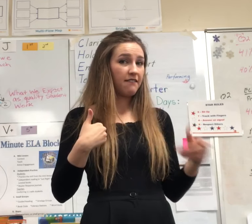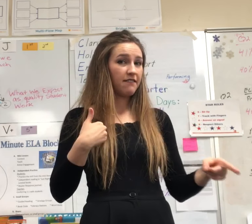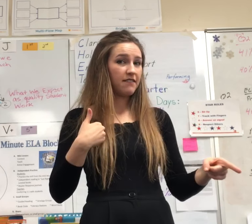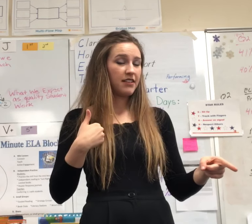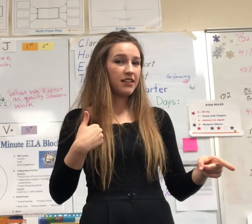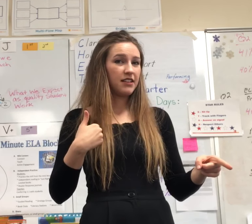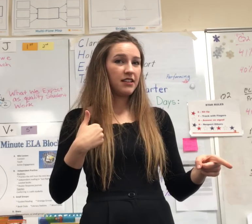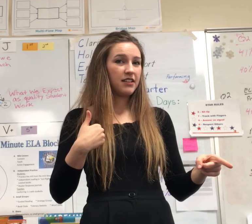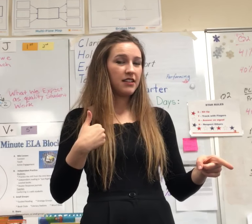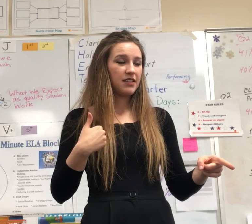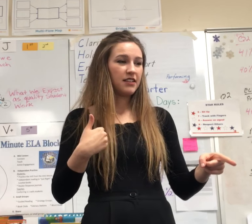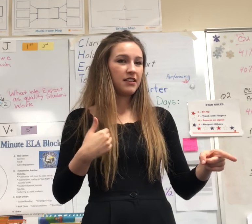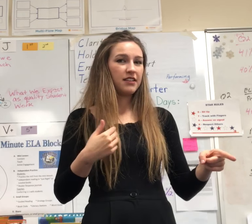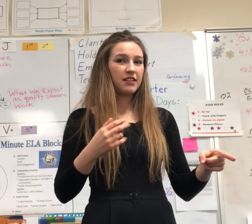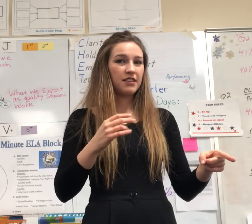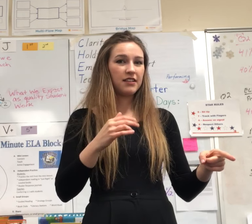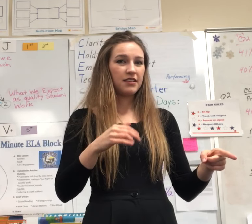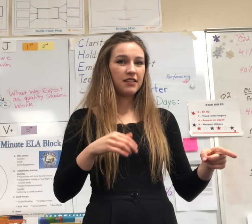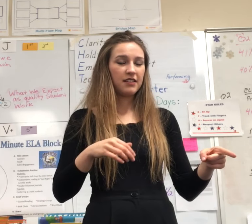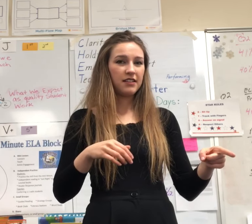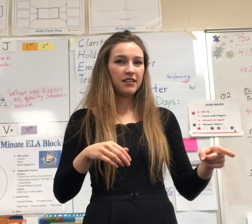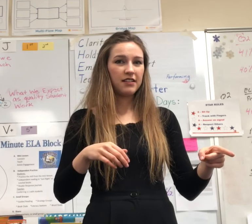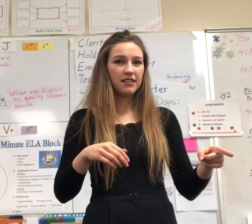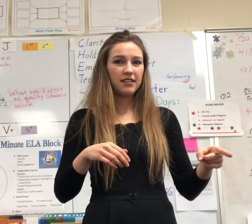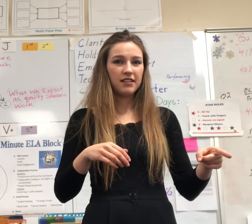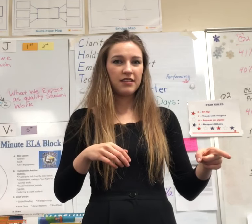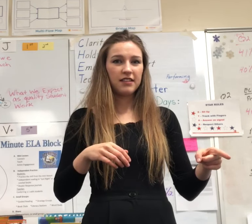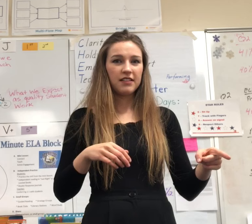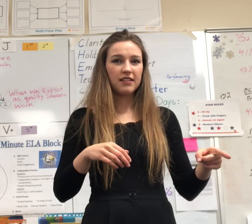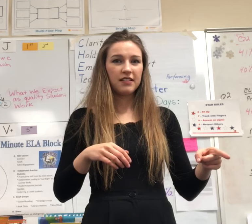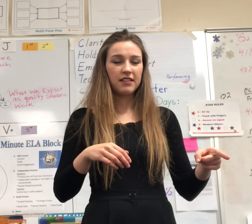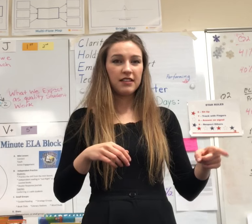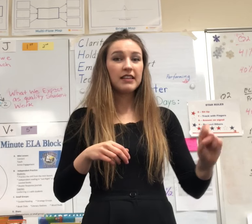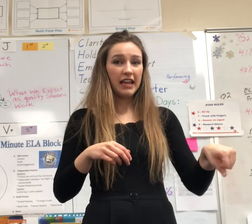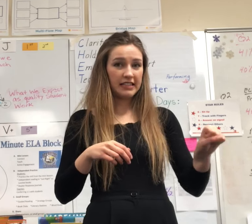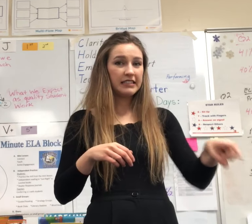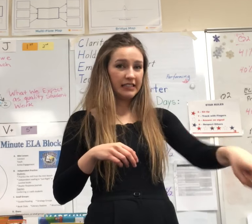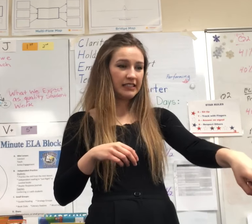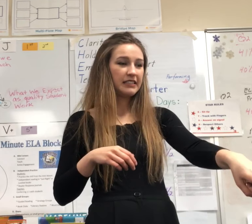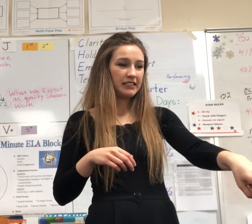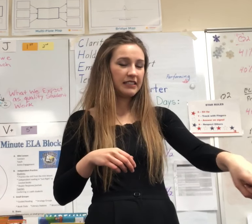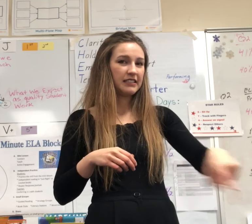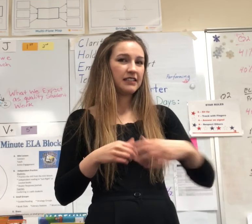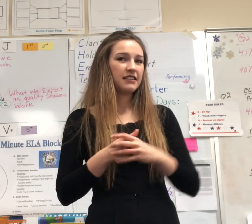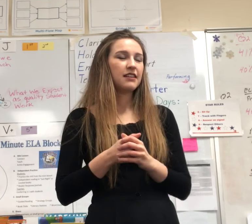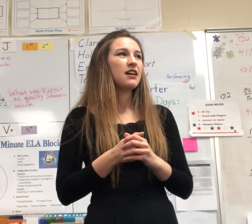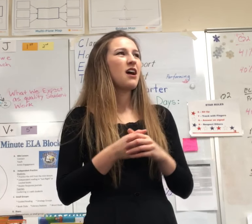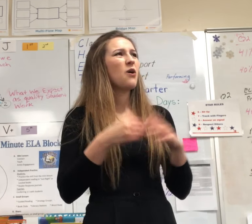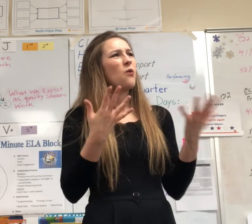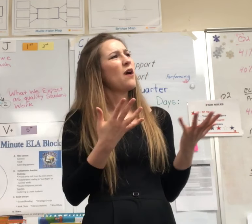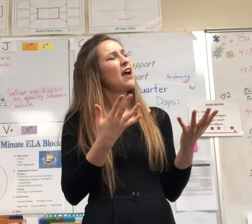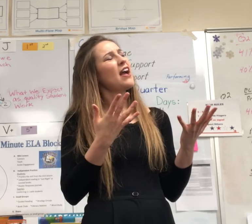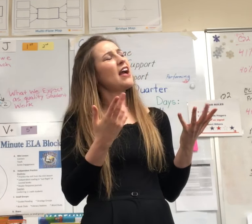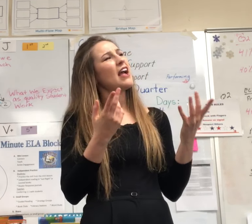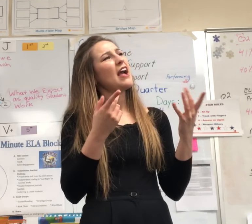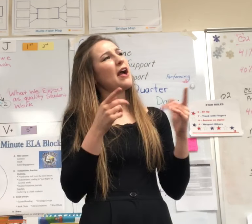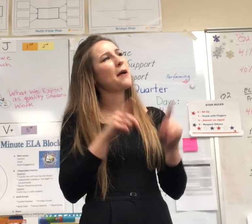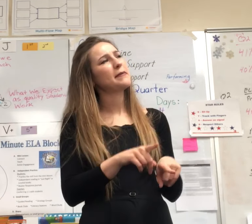No. Yes. No, you're fine. Uh-huh. what happens if like the